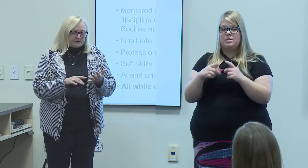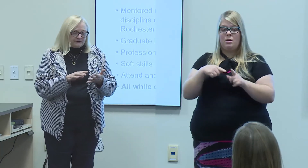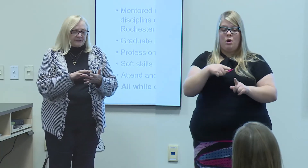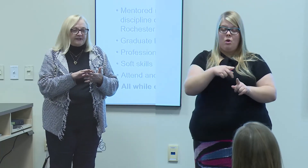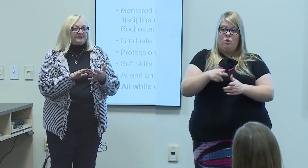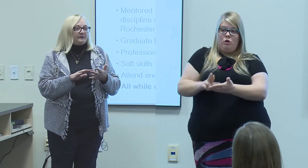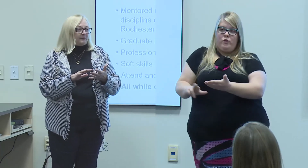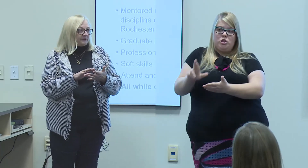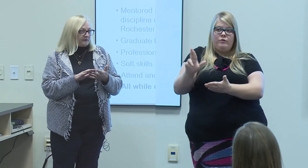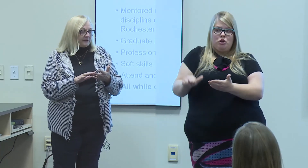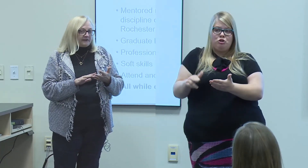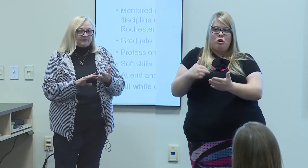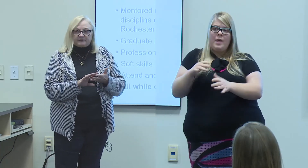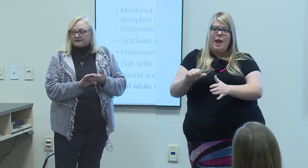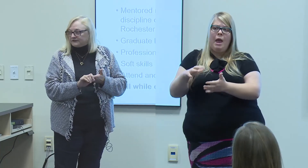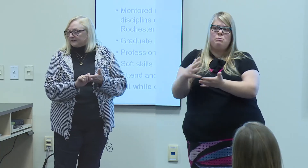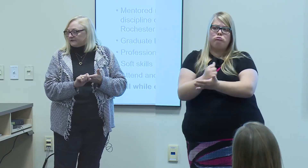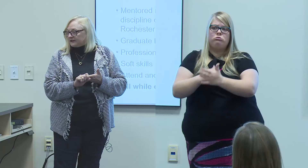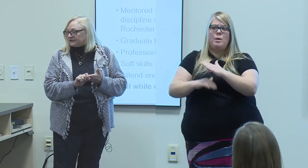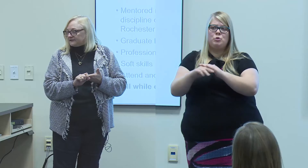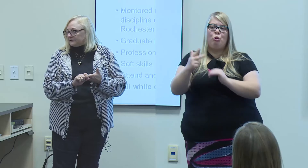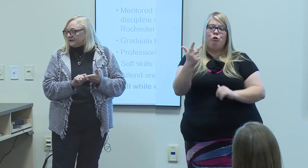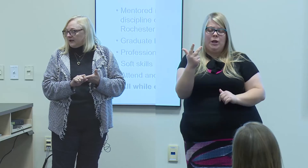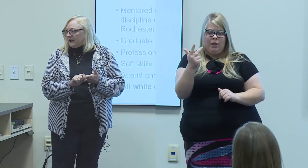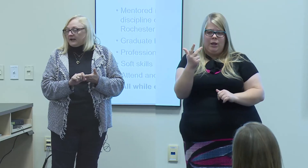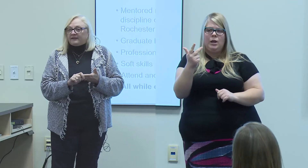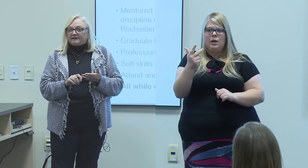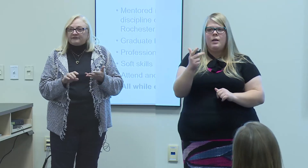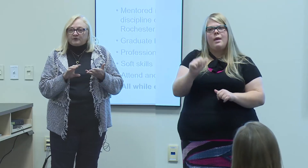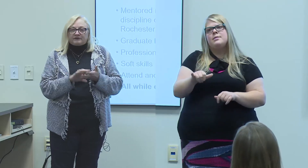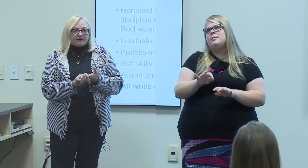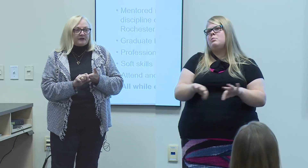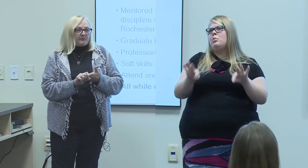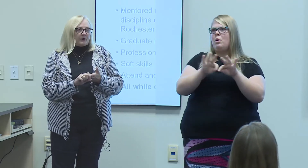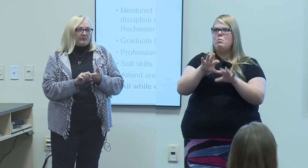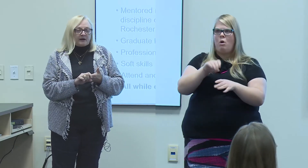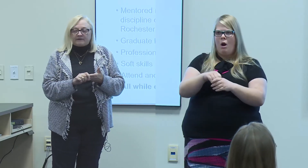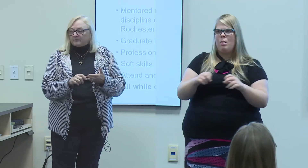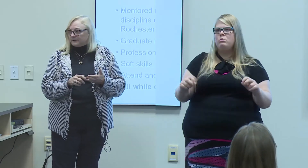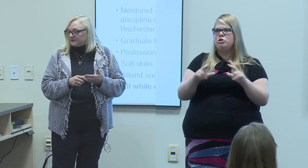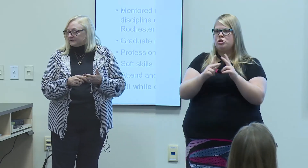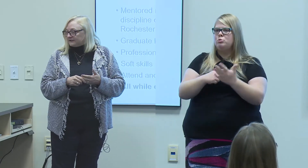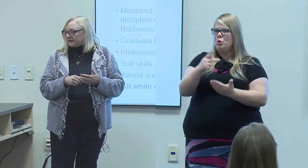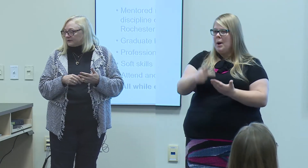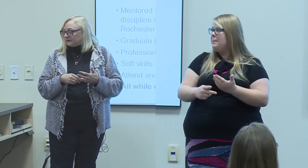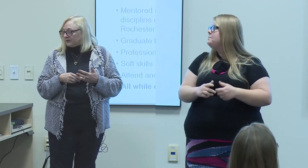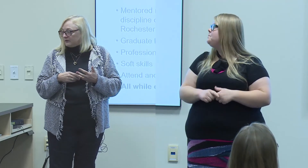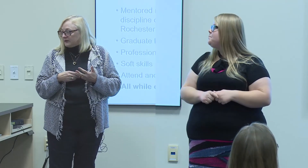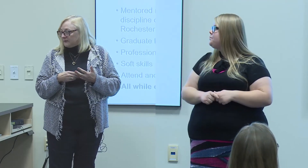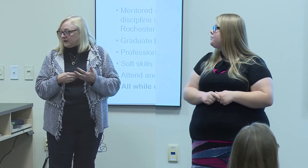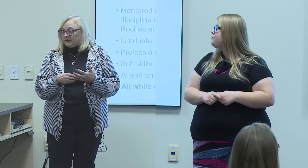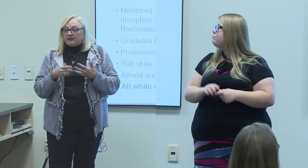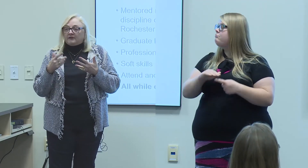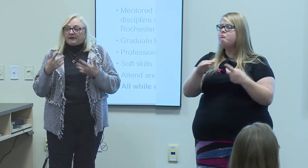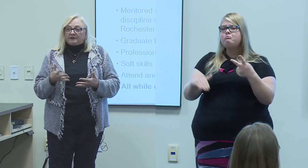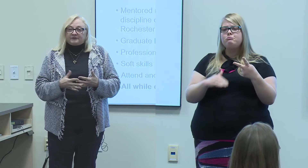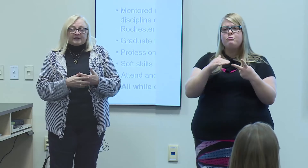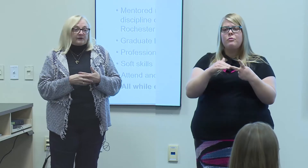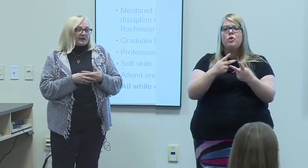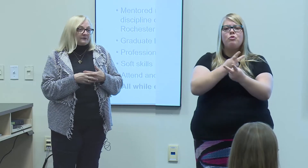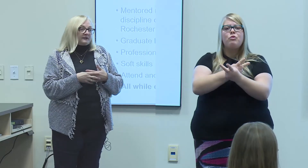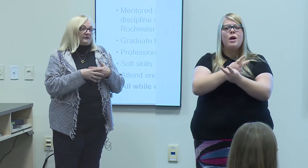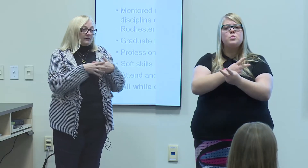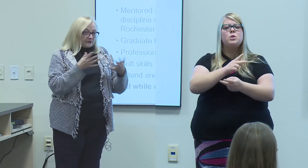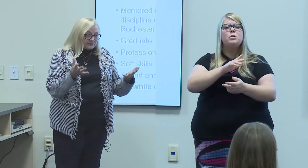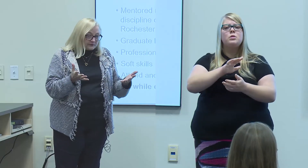rotation opportunities, up to 3 at the University of Rochester, and that's, of course, a very important part of our Bridges to the Doctorate program. They also